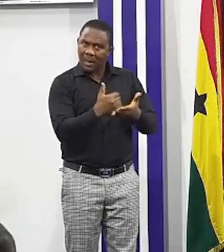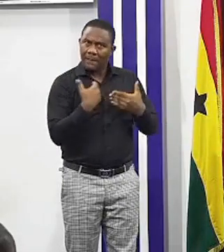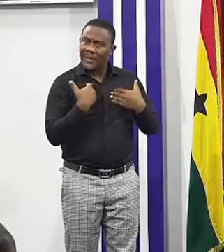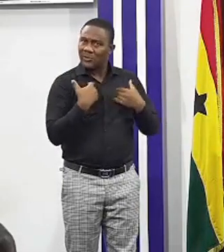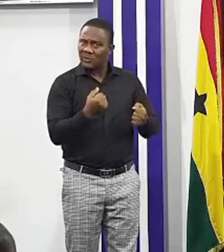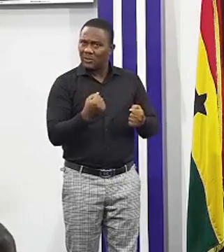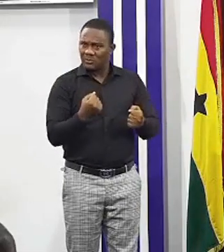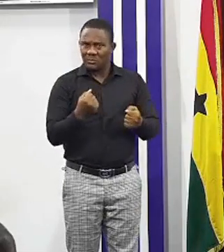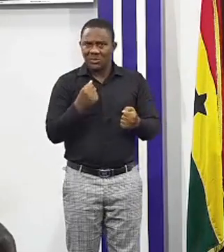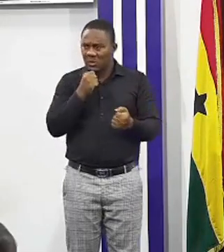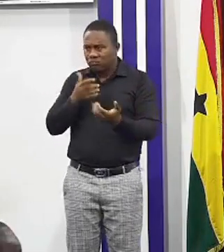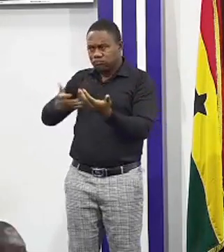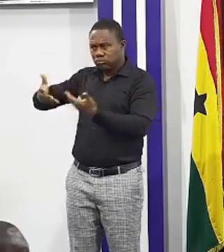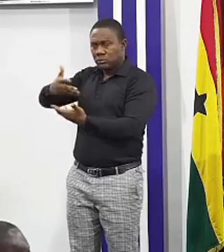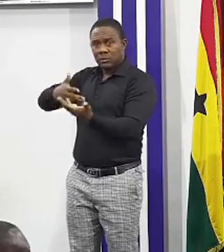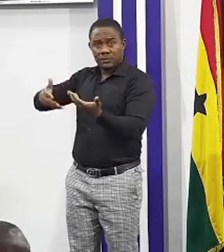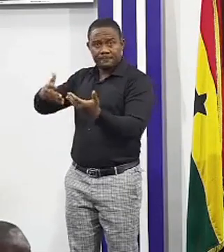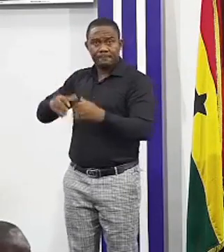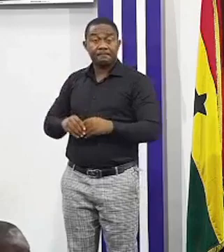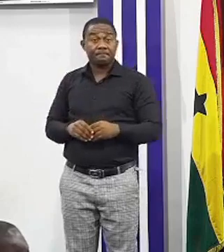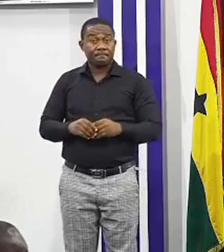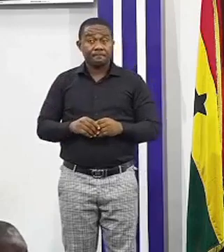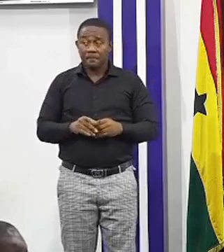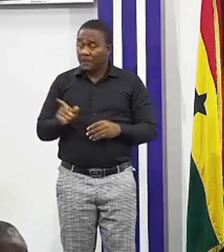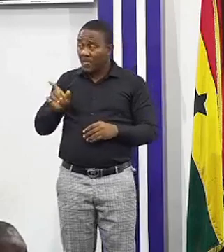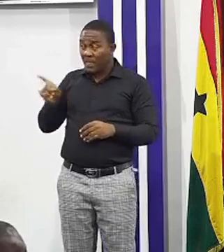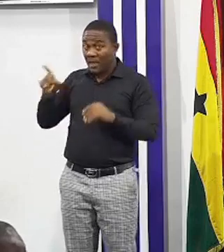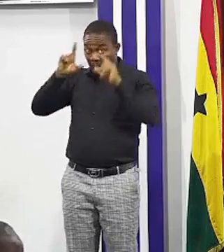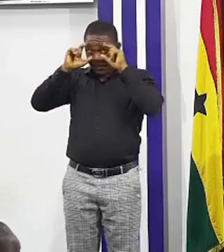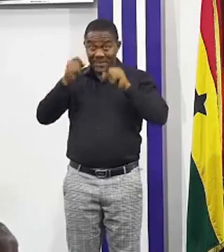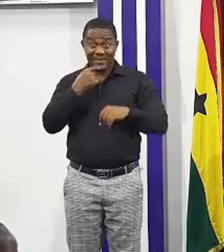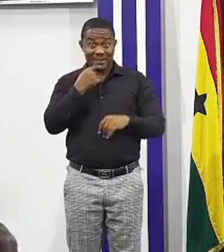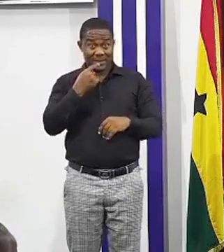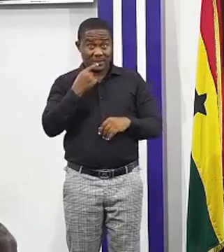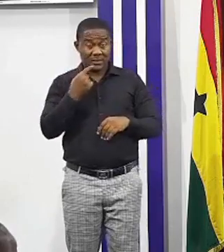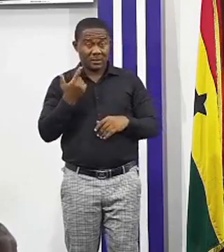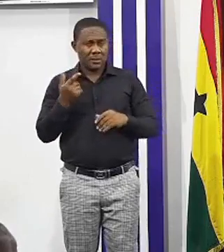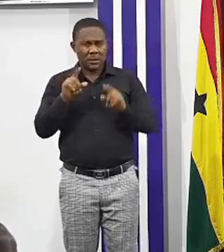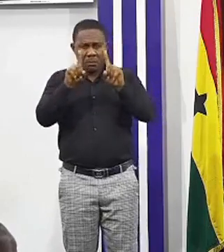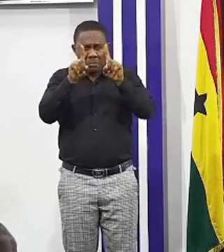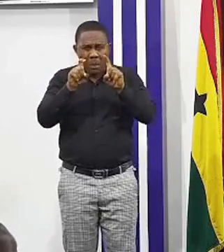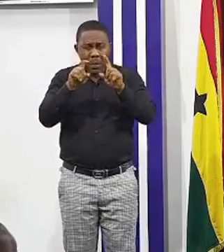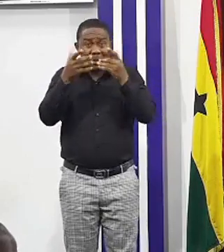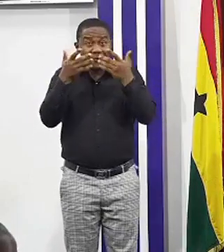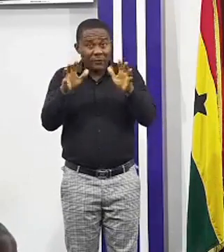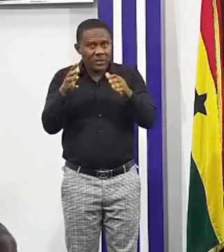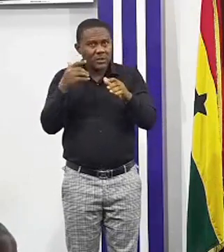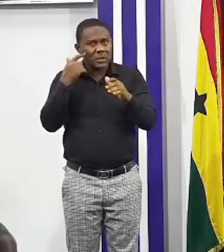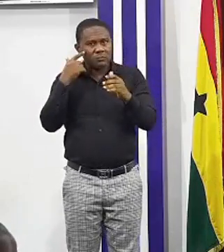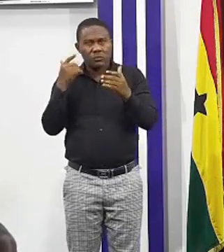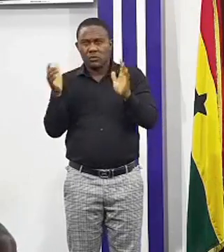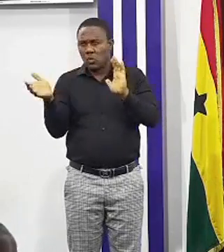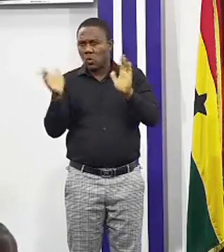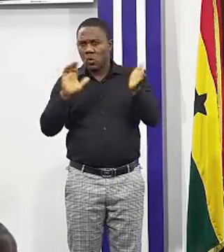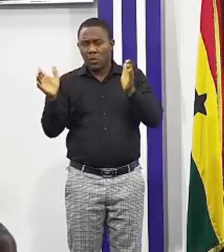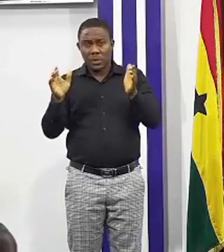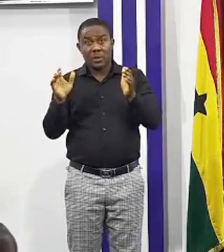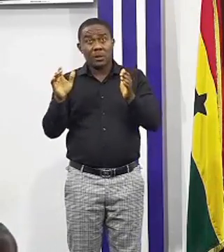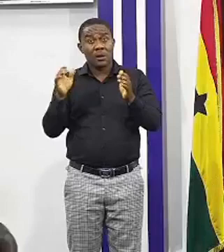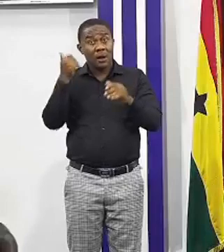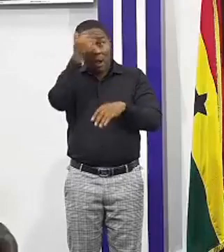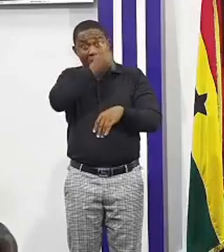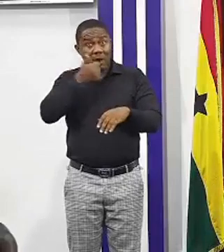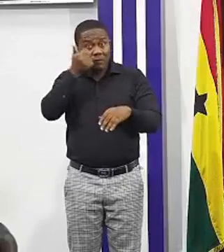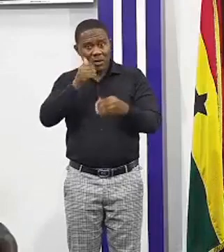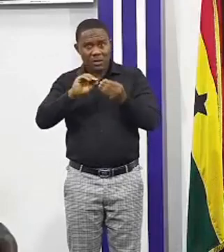testing, which today put Ghana at the highest in Africa when it comes to test per million of the